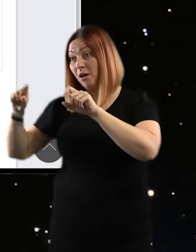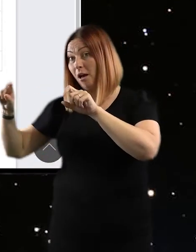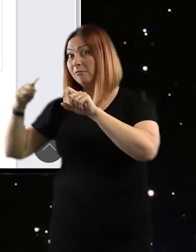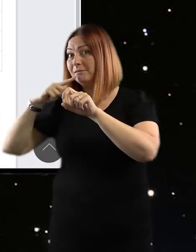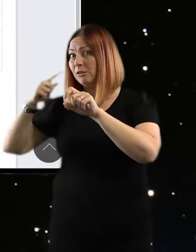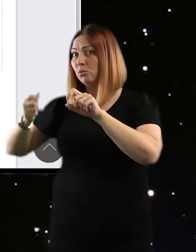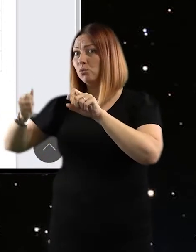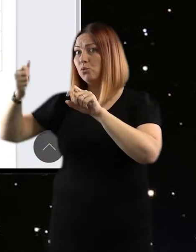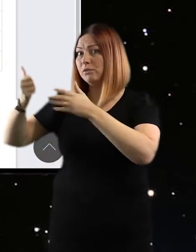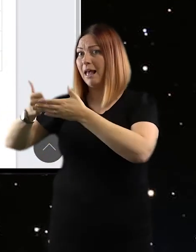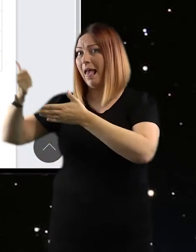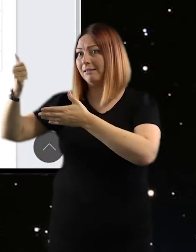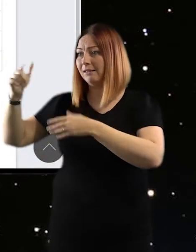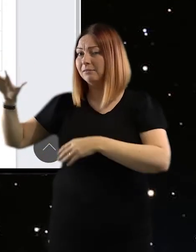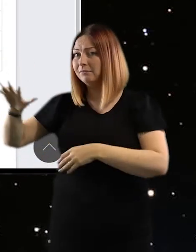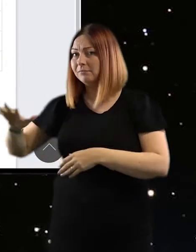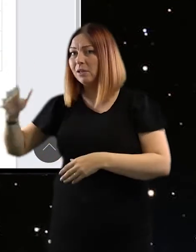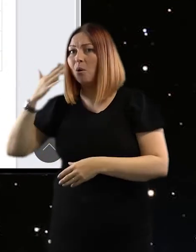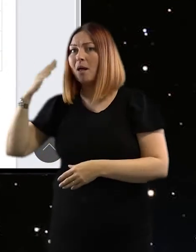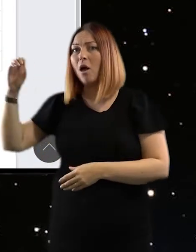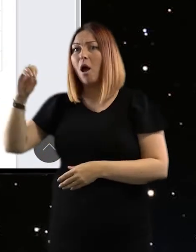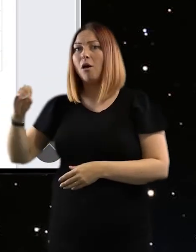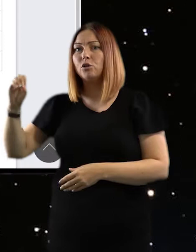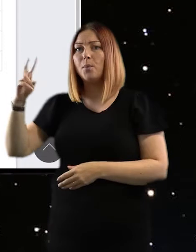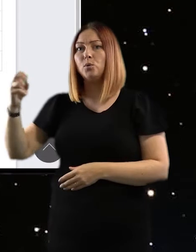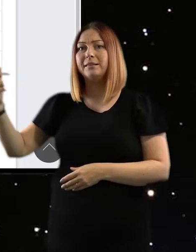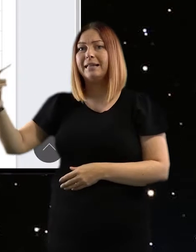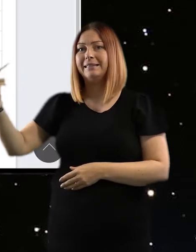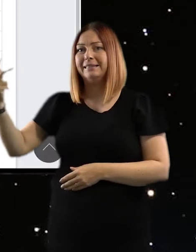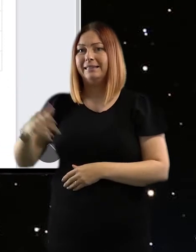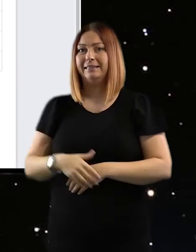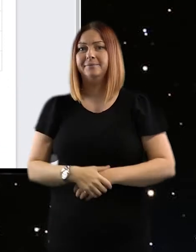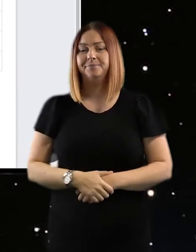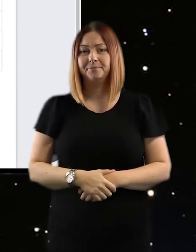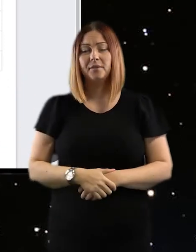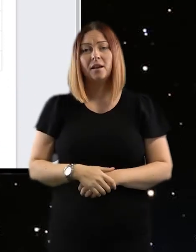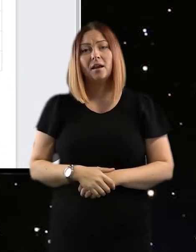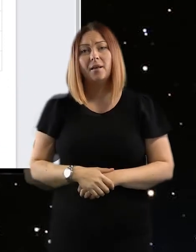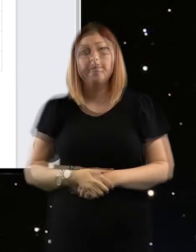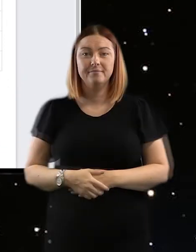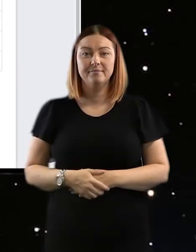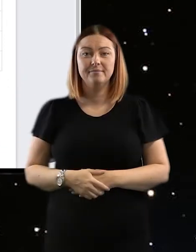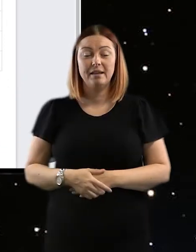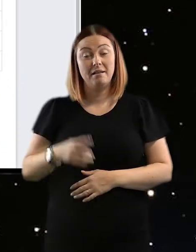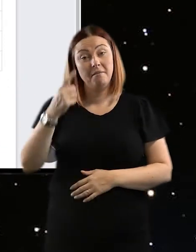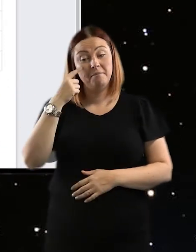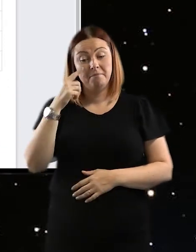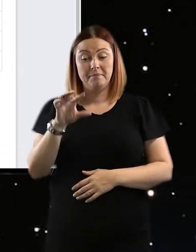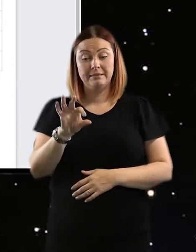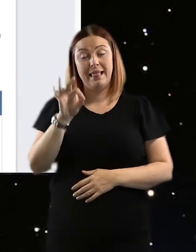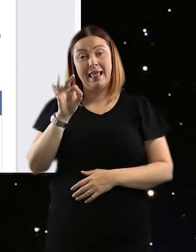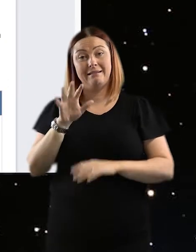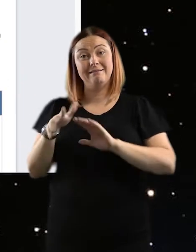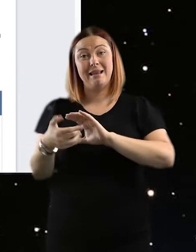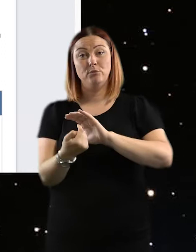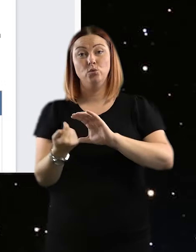chance round about October of 2018. So let's go ahead and select Neptune, since we have a reasonable